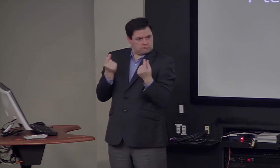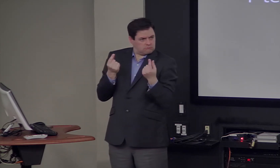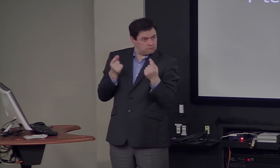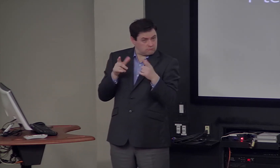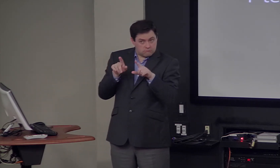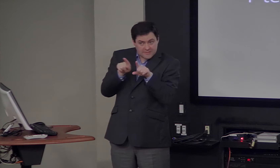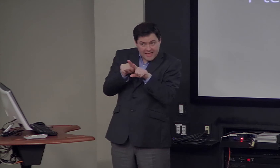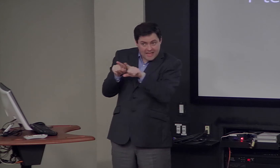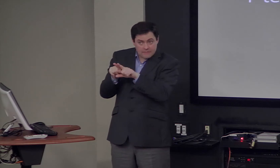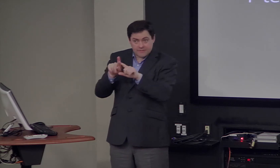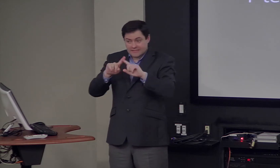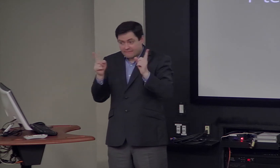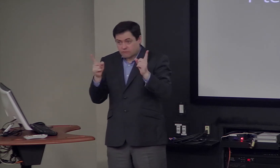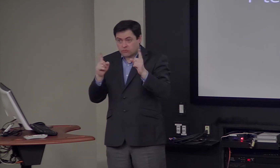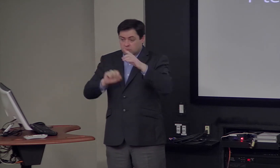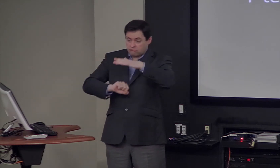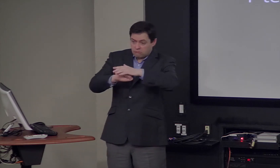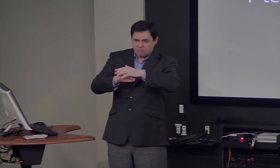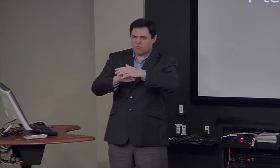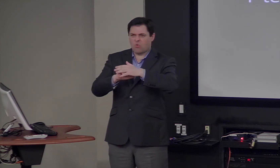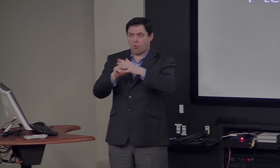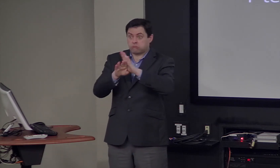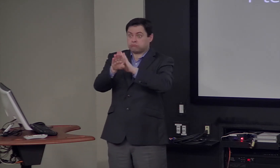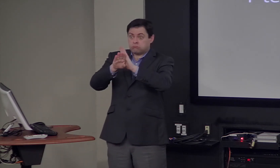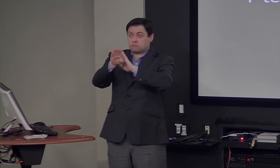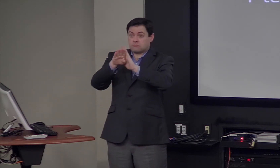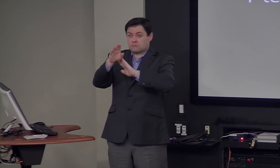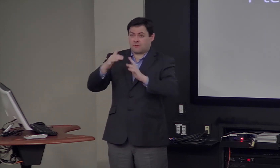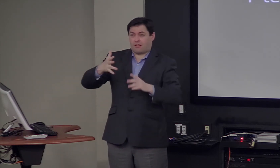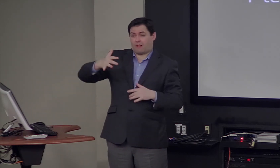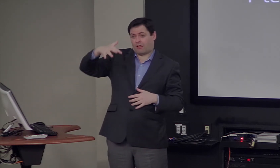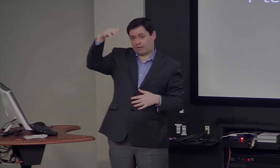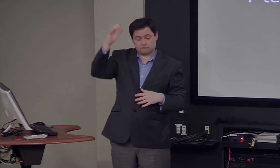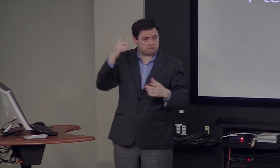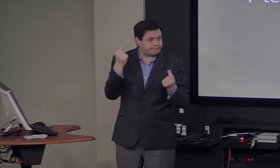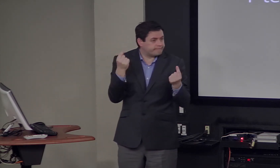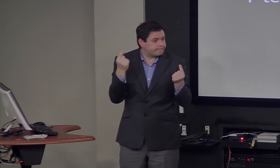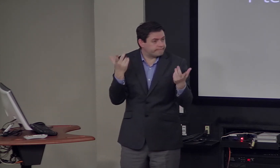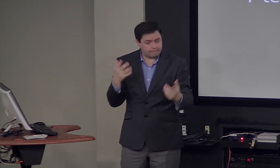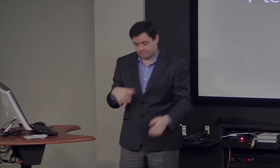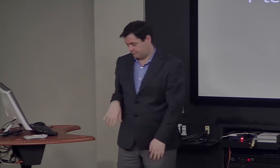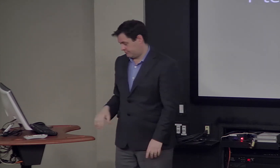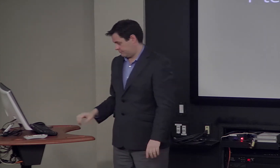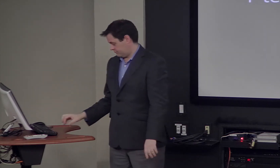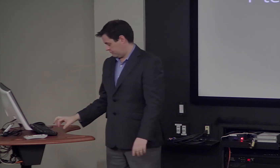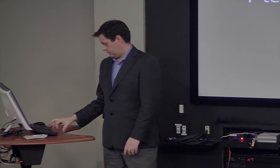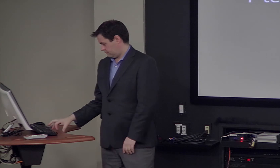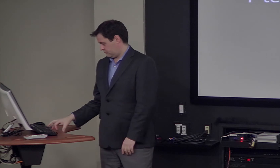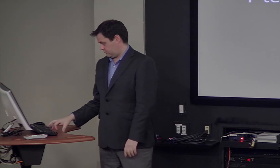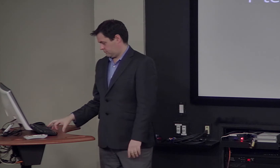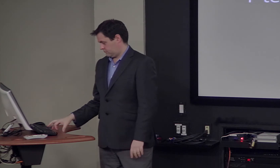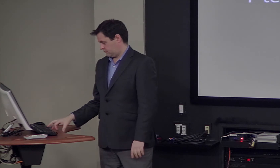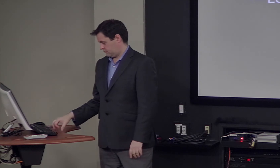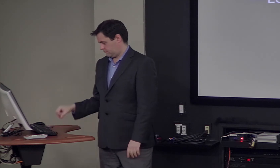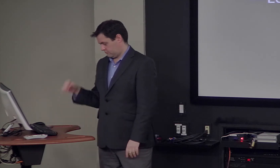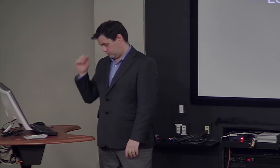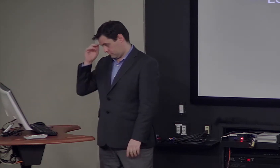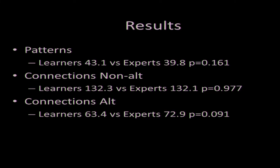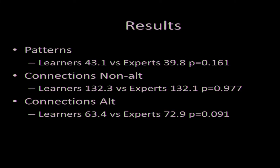students were currently enrolled in. And we wanted to make comparisons to see whether they did in fact max out in their language development, or if that language